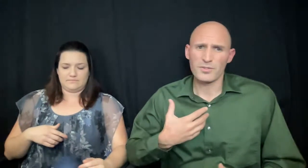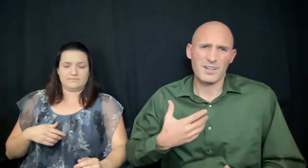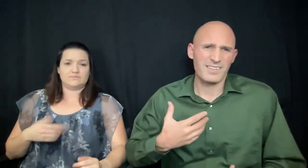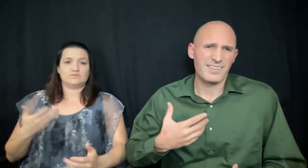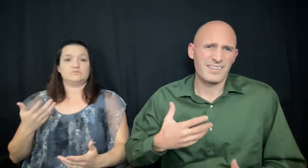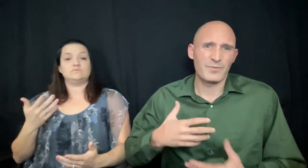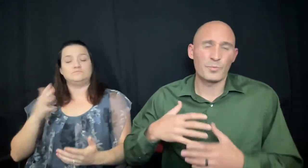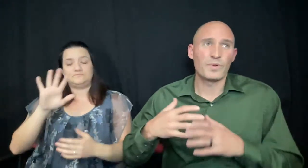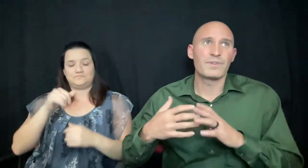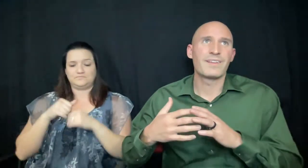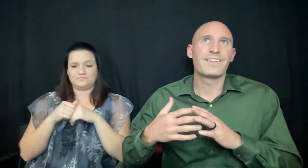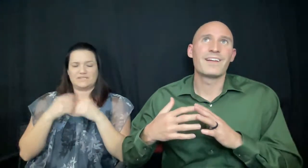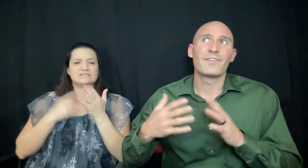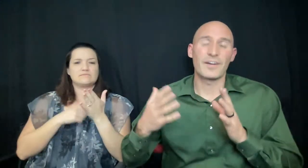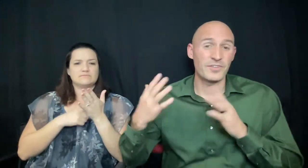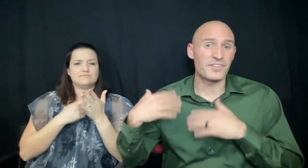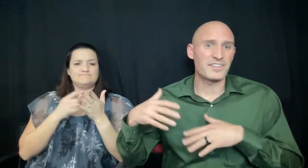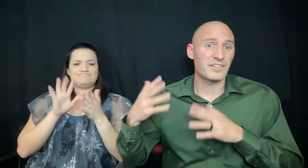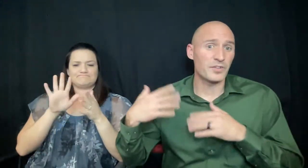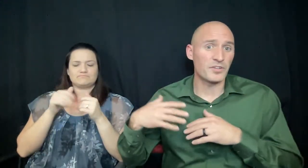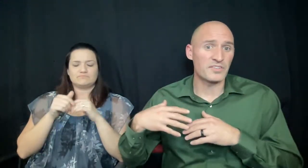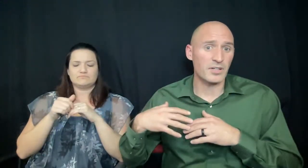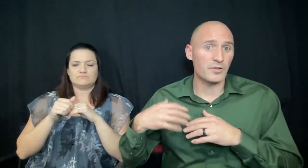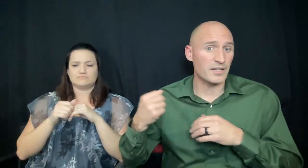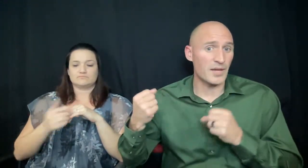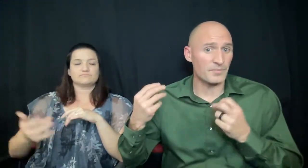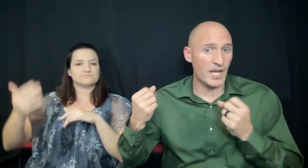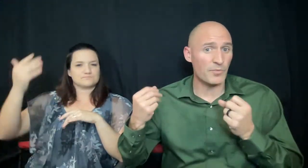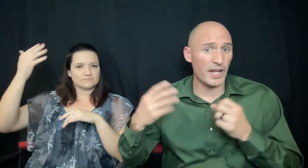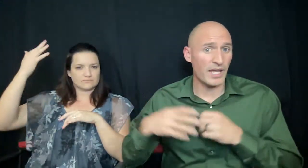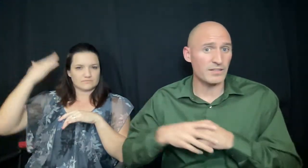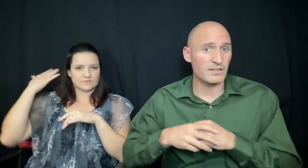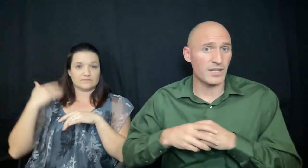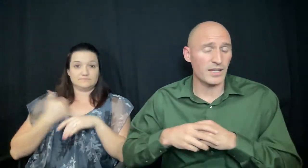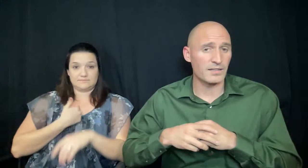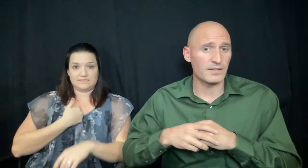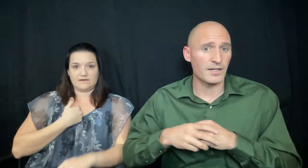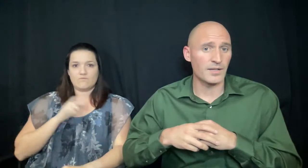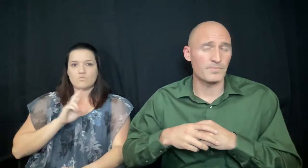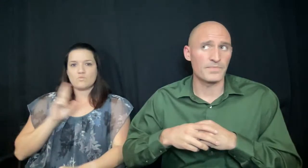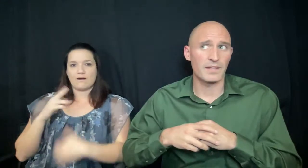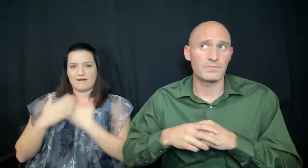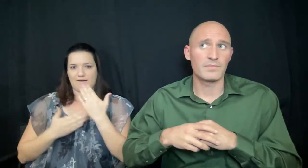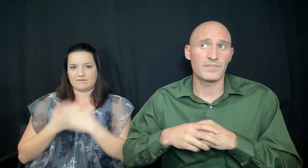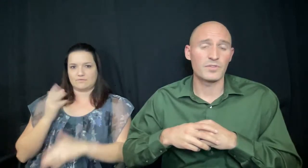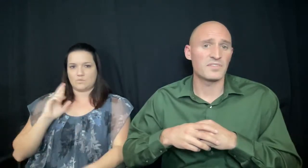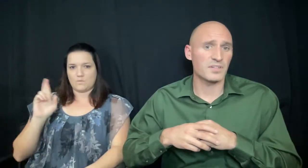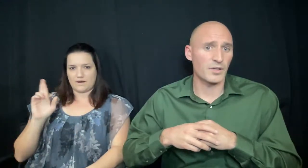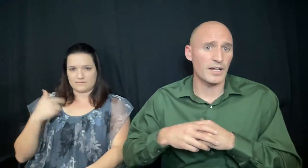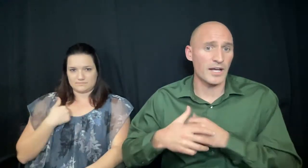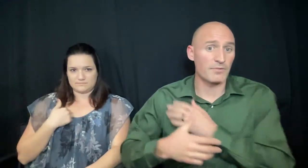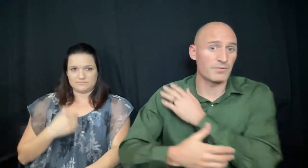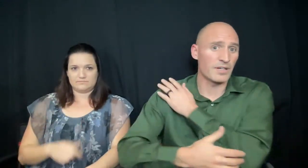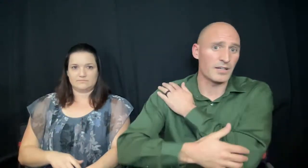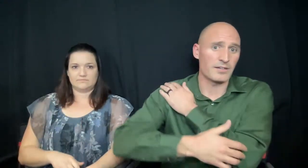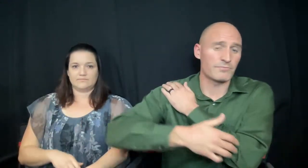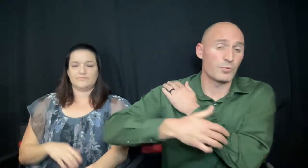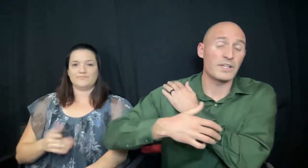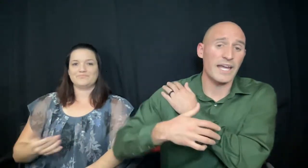So this is a few years ago, and I'm right-handed, and a few years ago I really had a